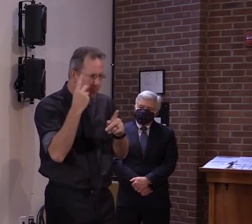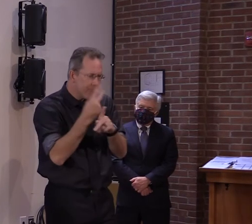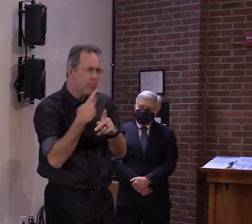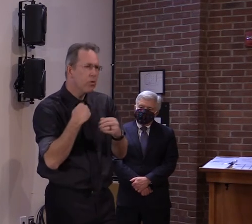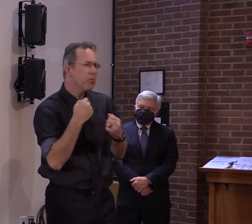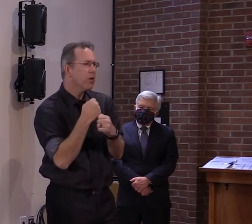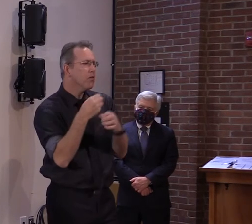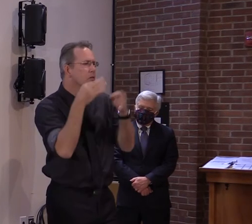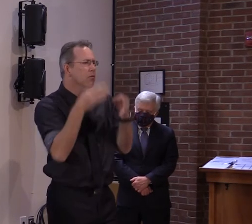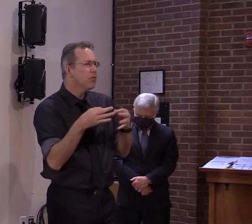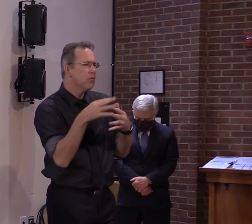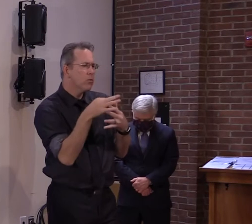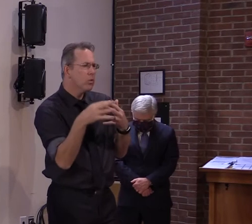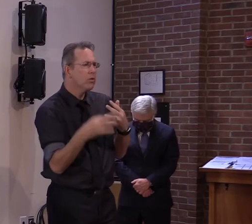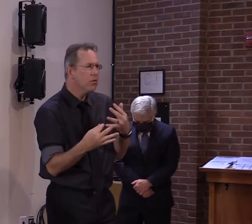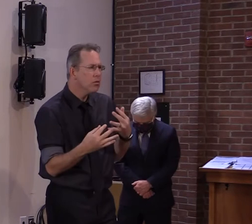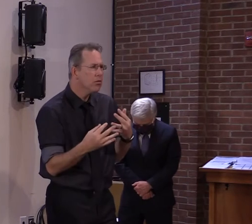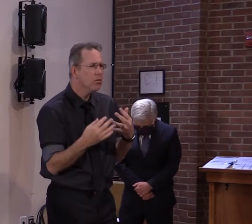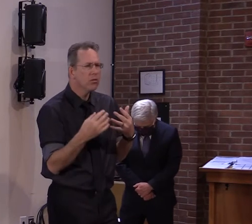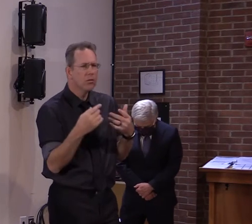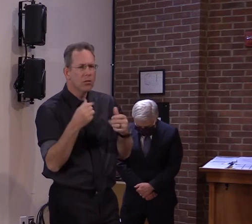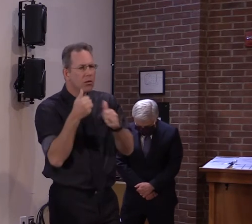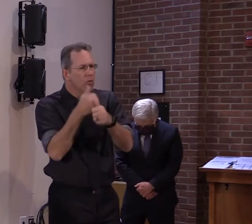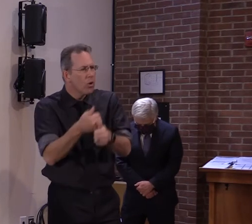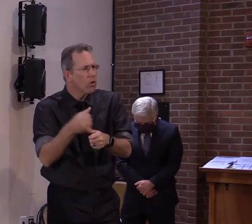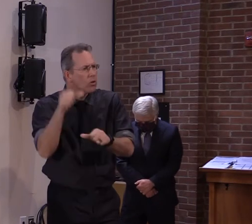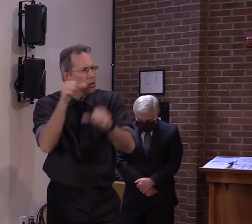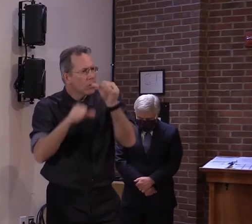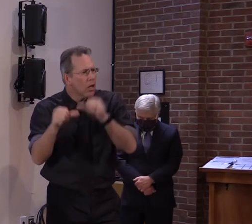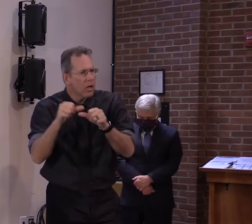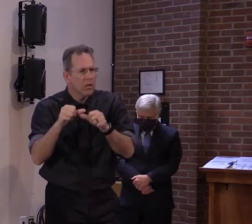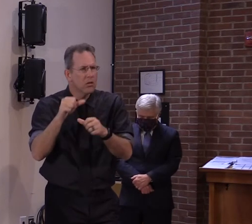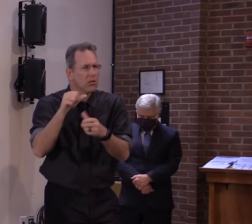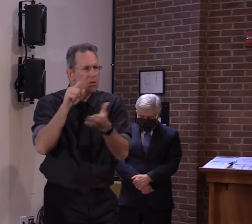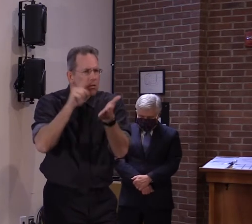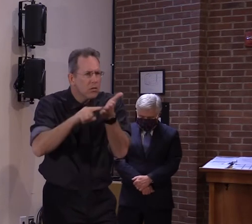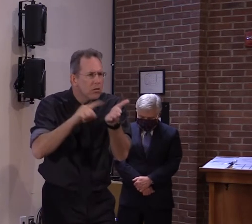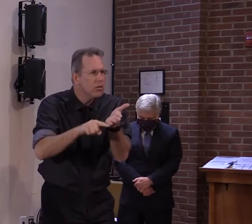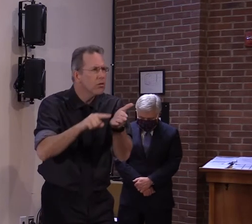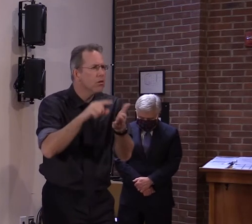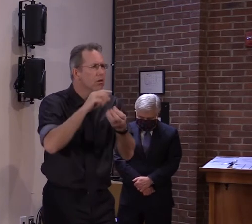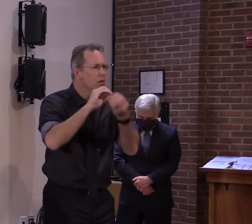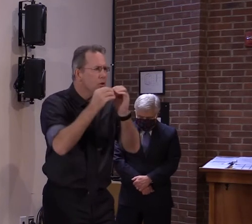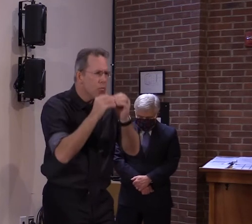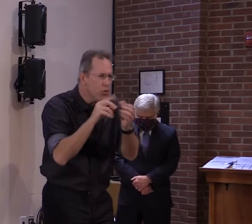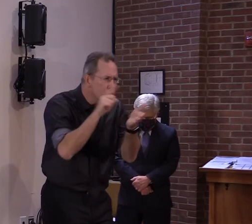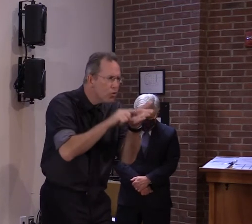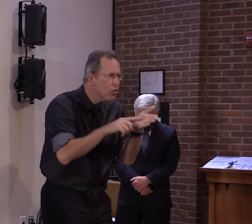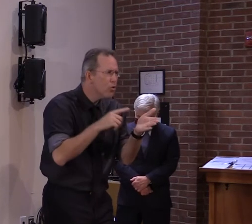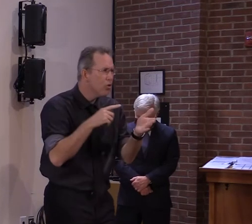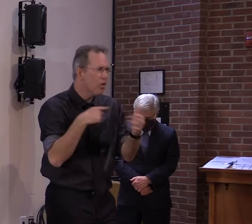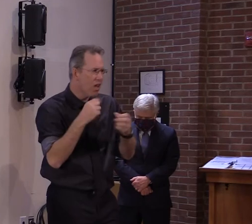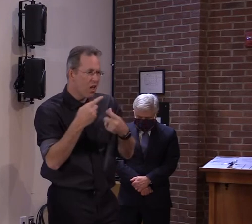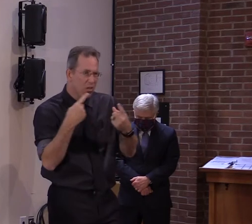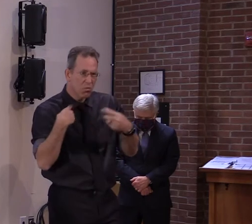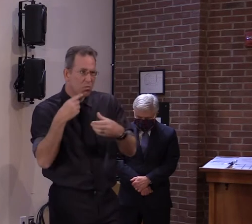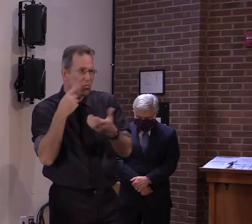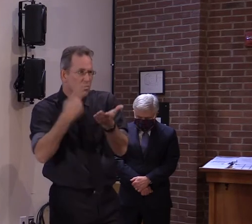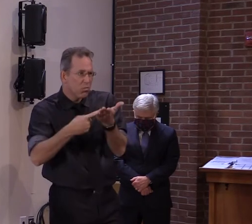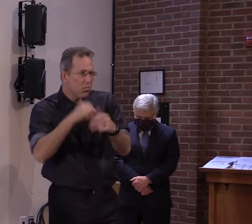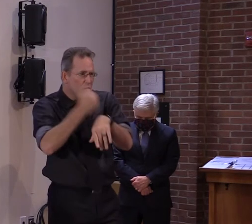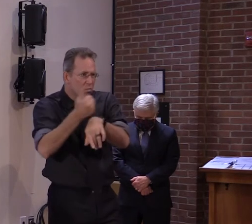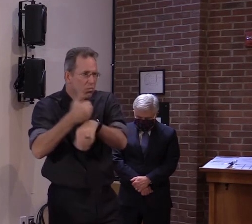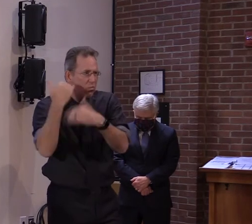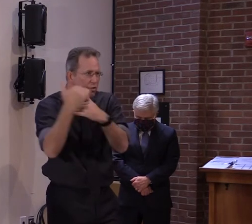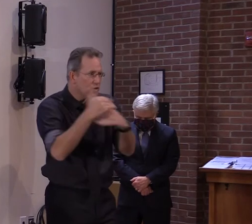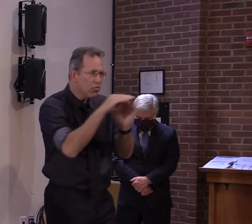the data, the science, and so forth, and we think it's a good approach. And we want to see this through, and we'll continue to try and